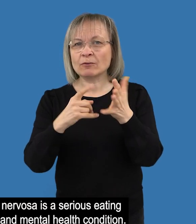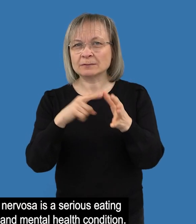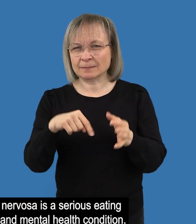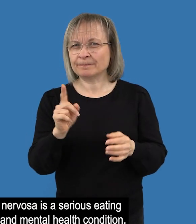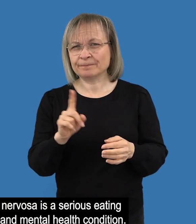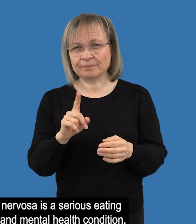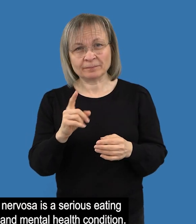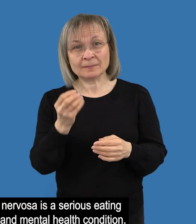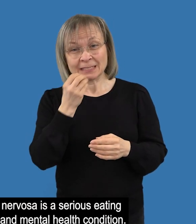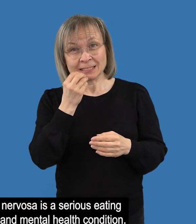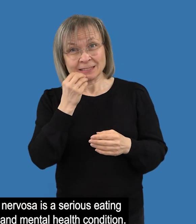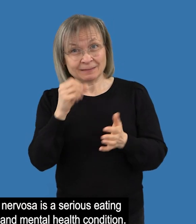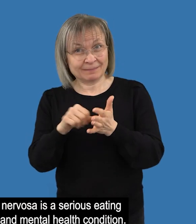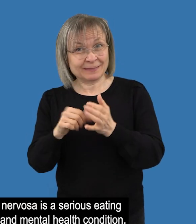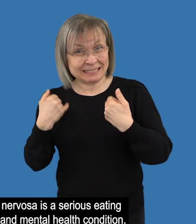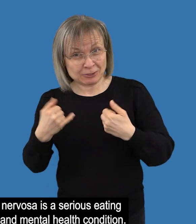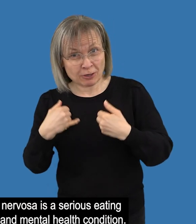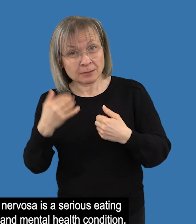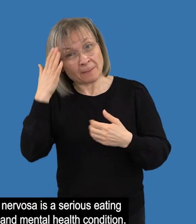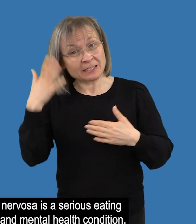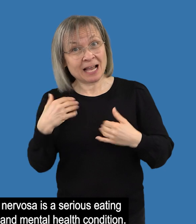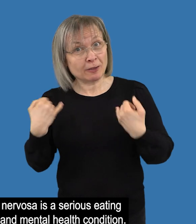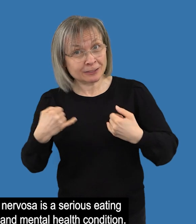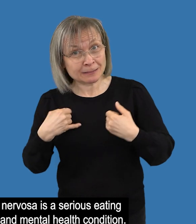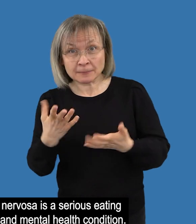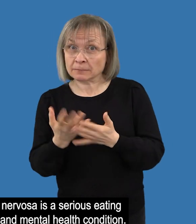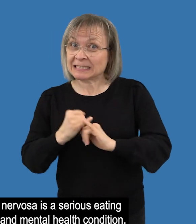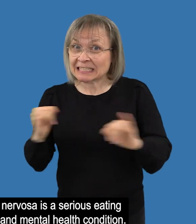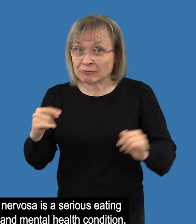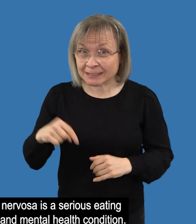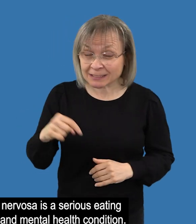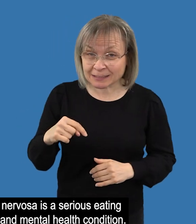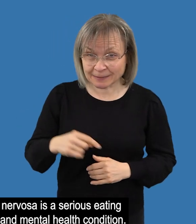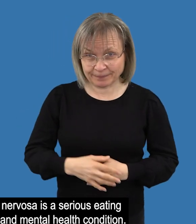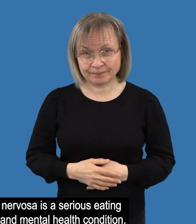Bulimia nervosa is a serious eating disorder and mental health condition.